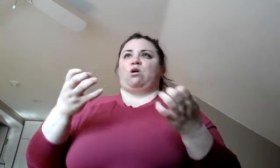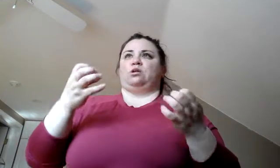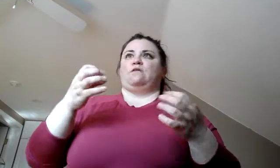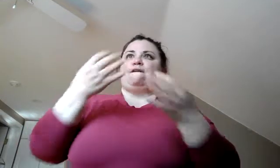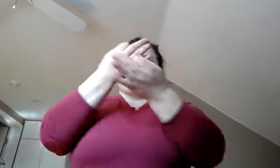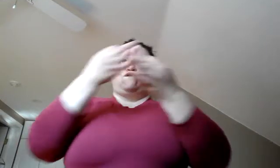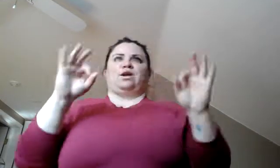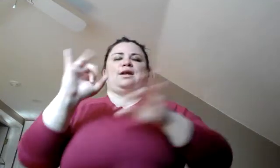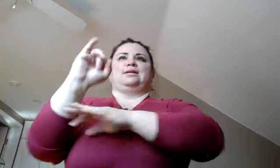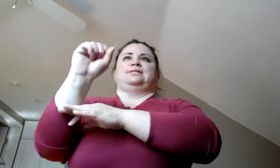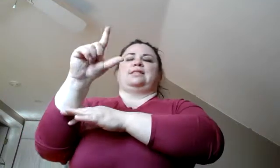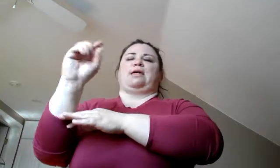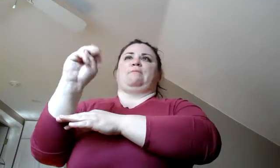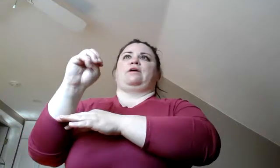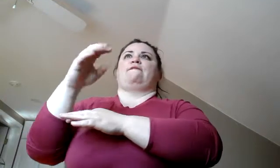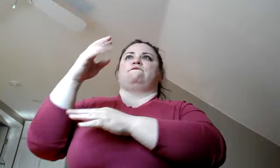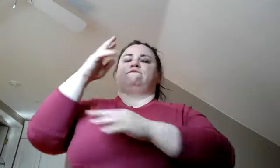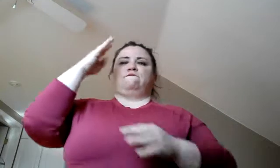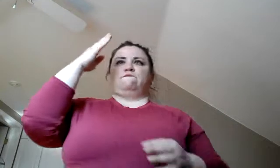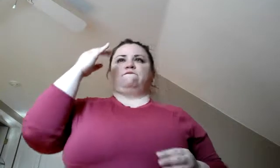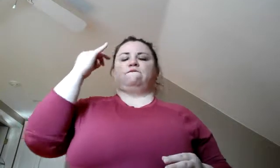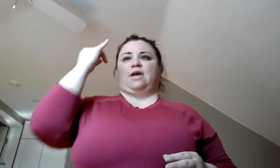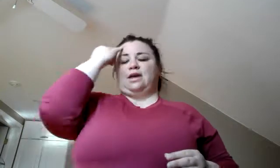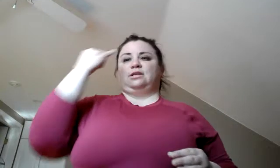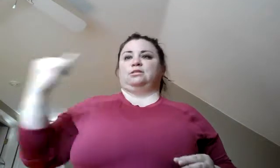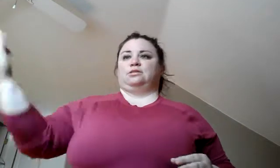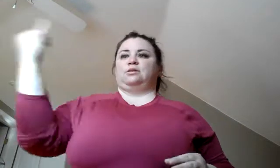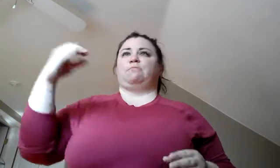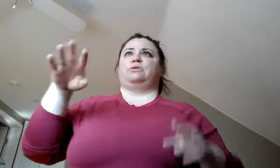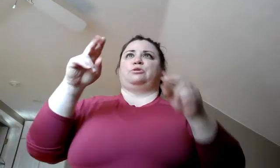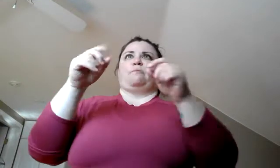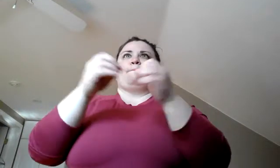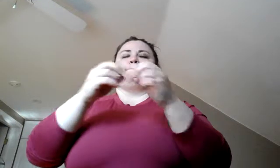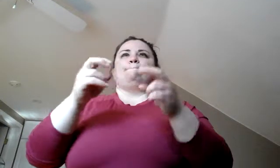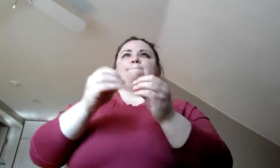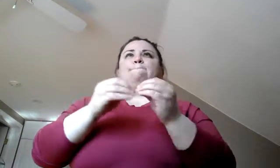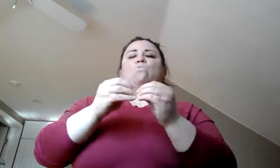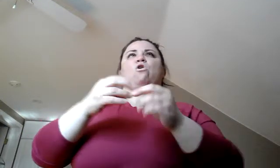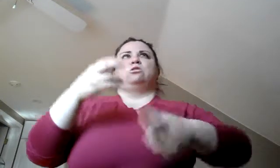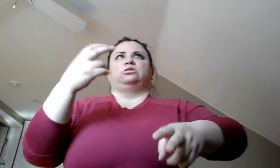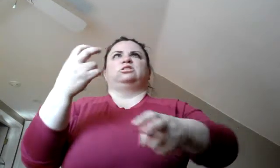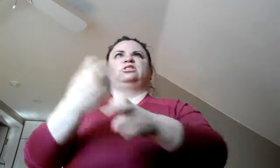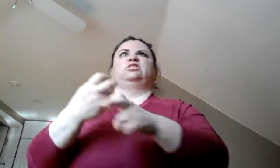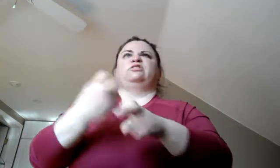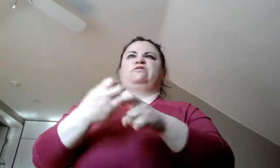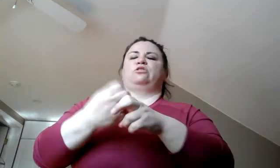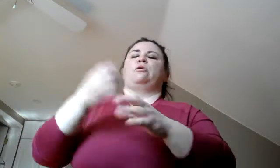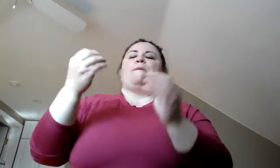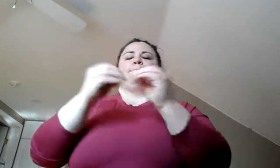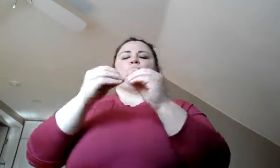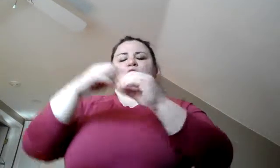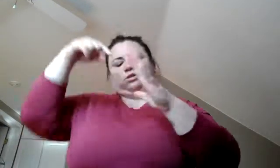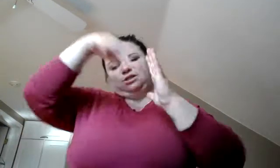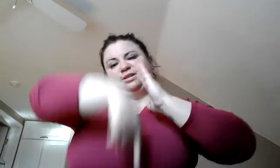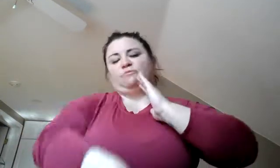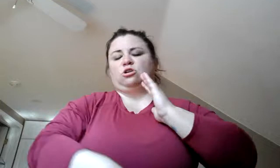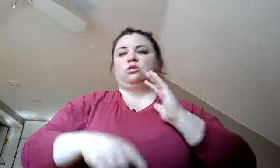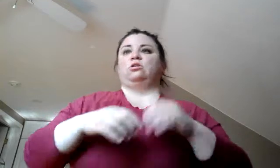I think that's a more complex answer than they don't like us for our freedom. And I think part of it traces back to the Persian Gulf War.